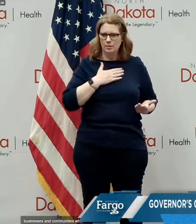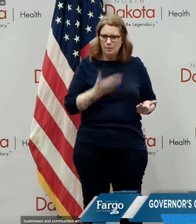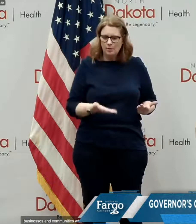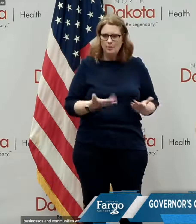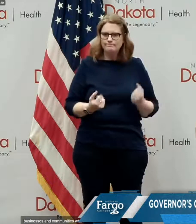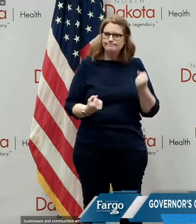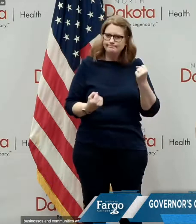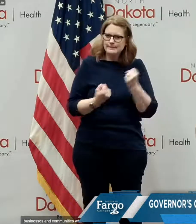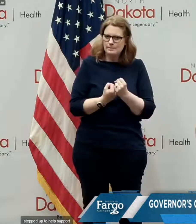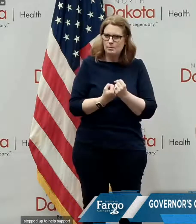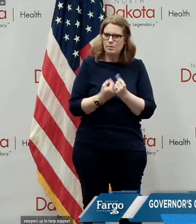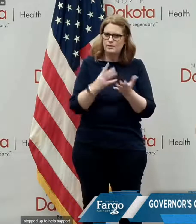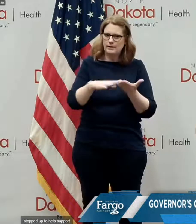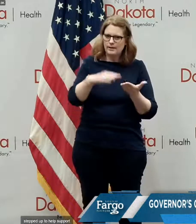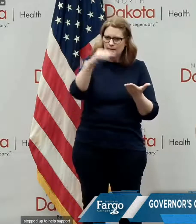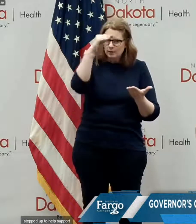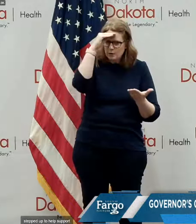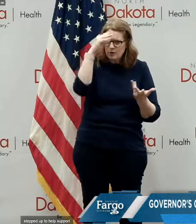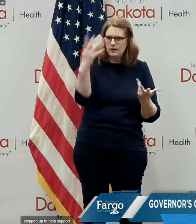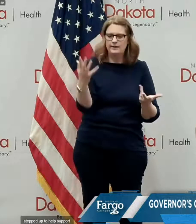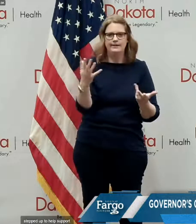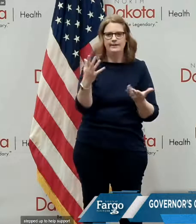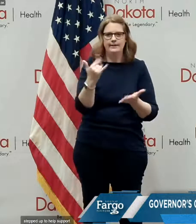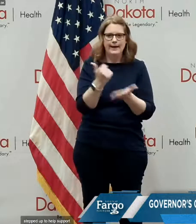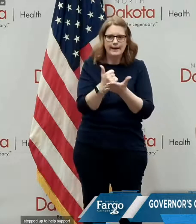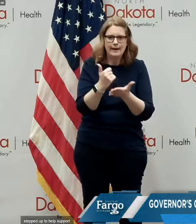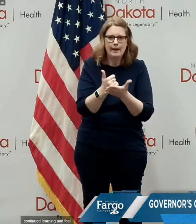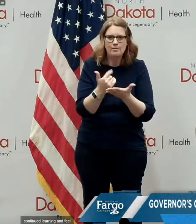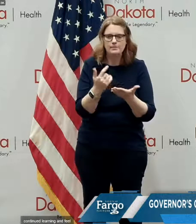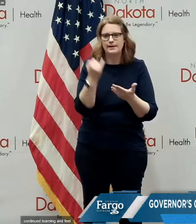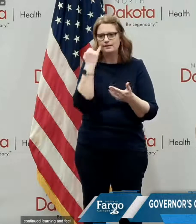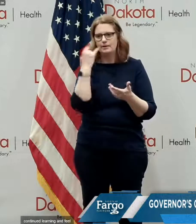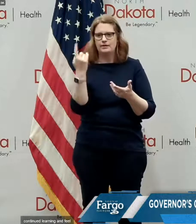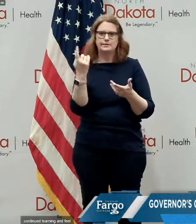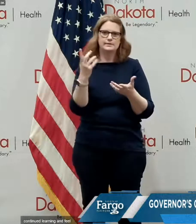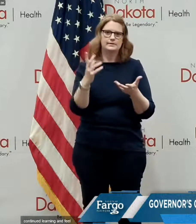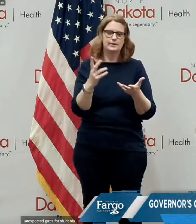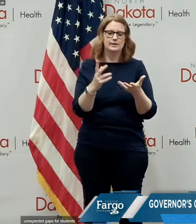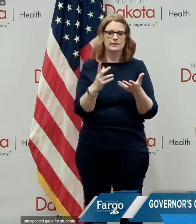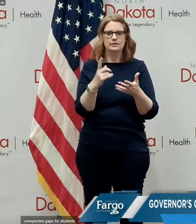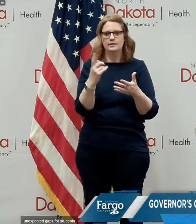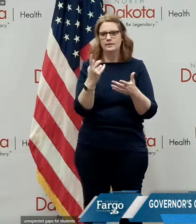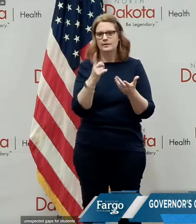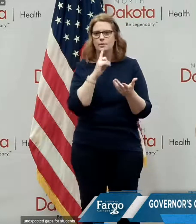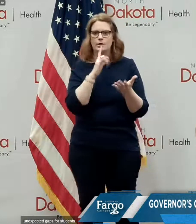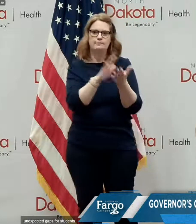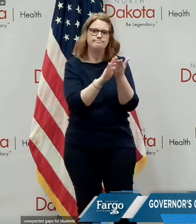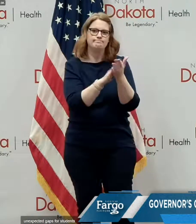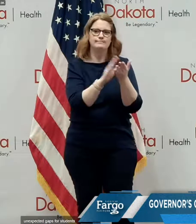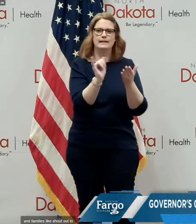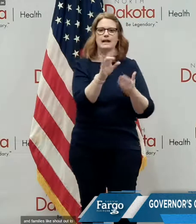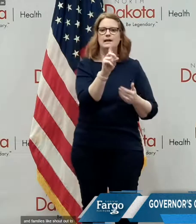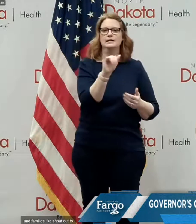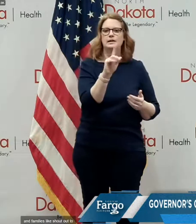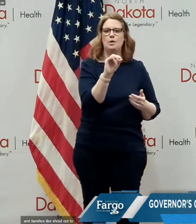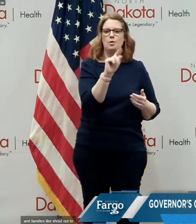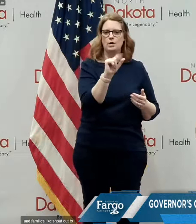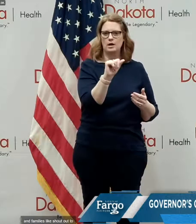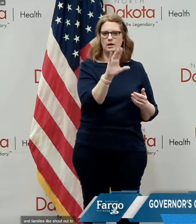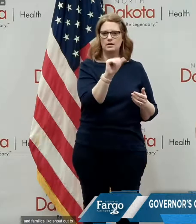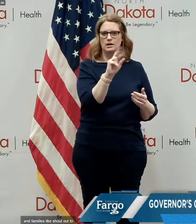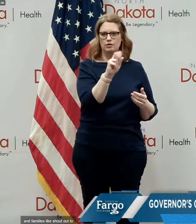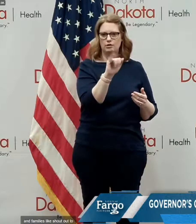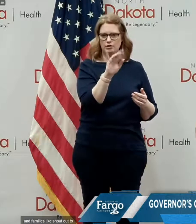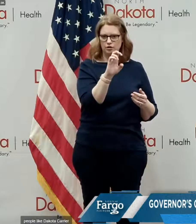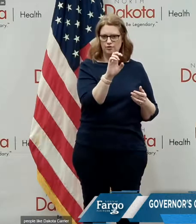support continued learning and fill unexpected gaps for students and families. Like shout out to people like Dakota Carrier Network, who helped